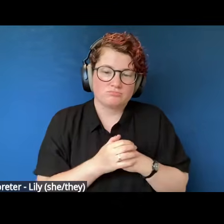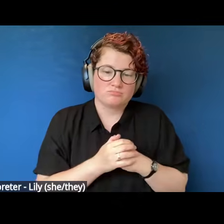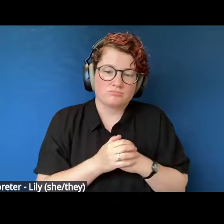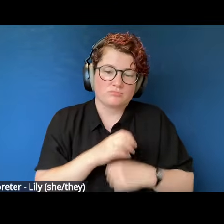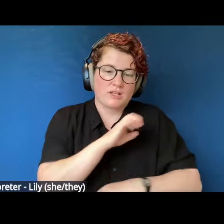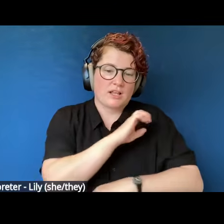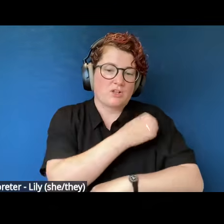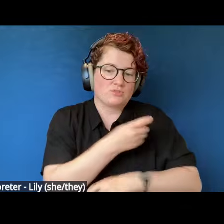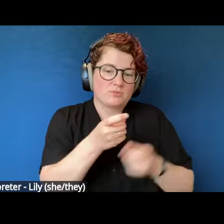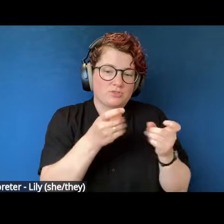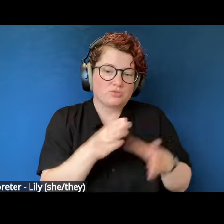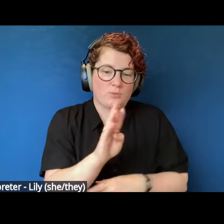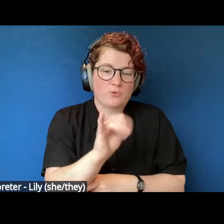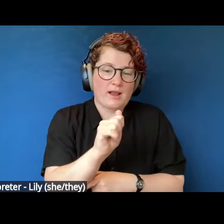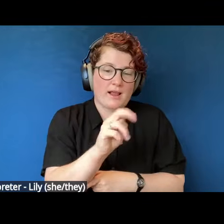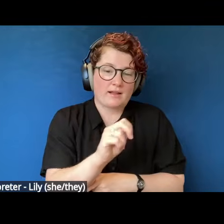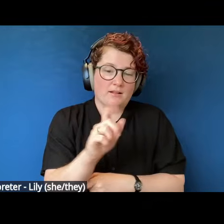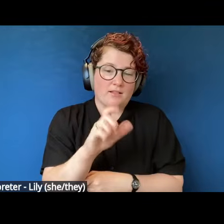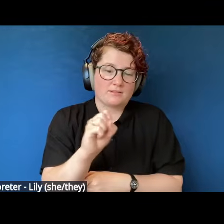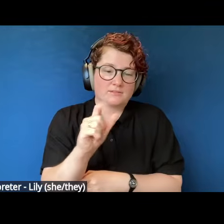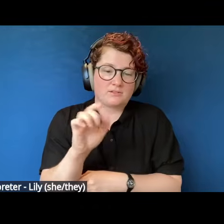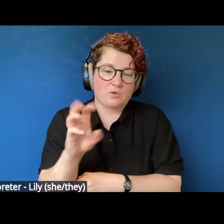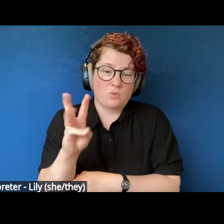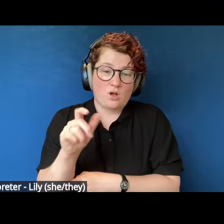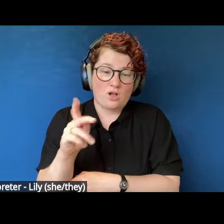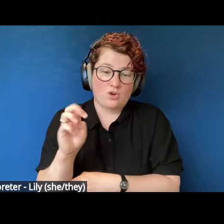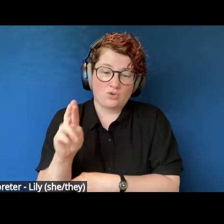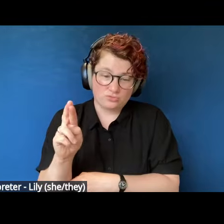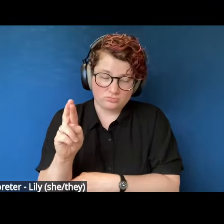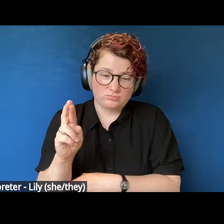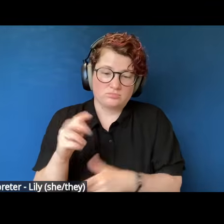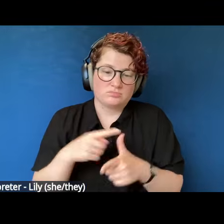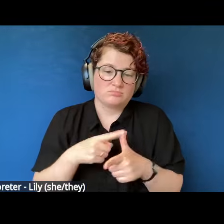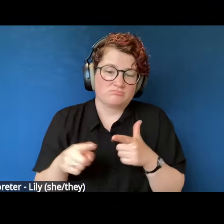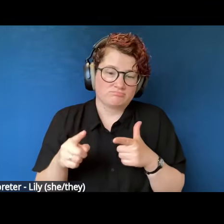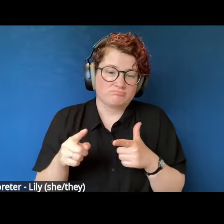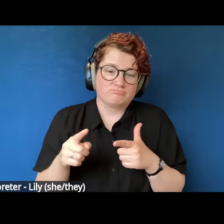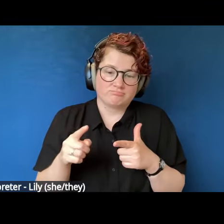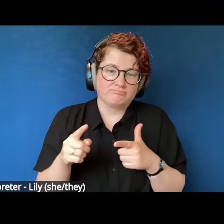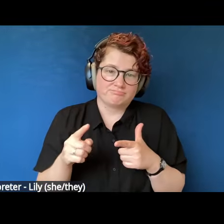authored and has shared, so it's there for your information.